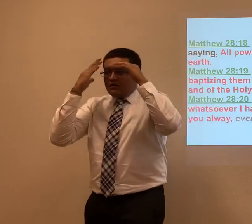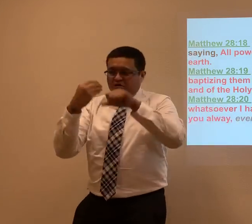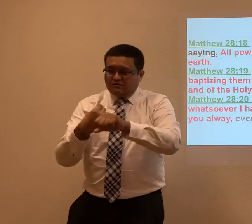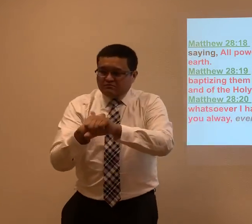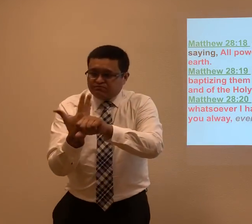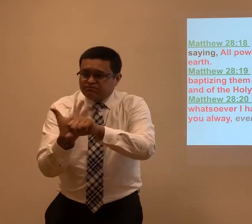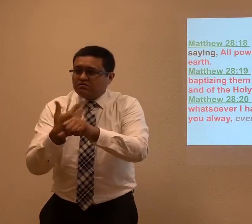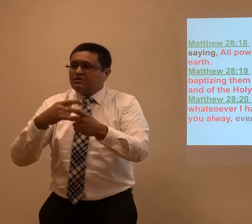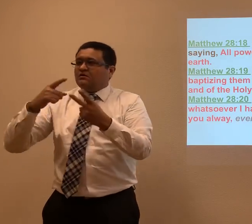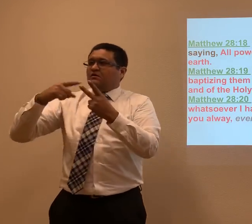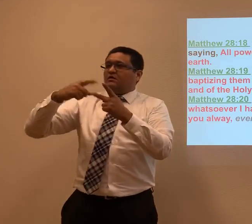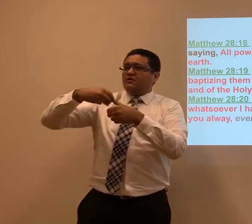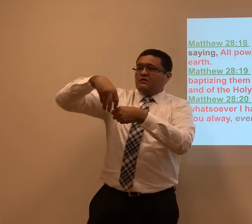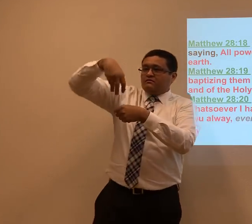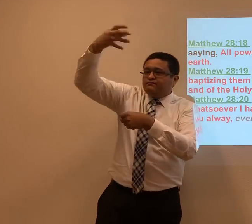if he can't control the weather,